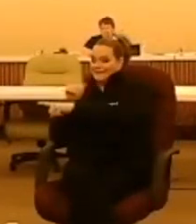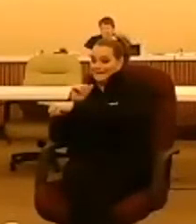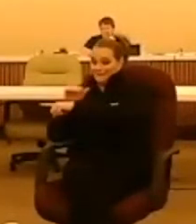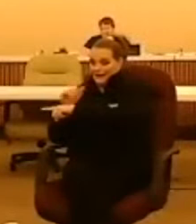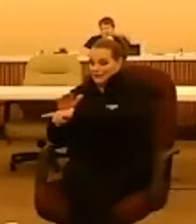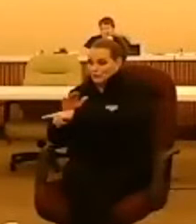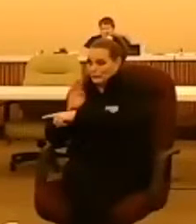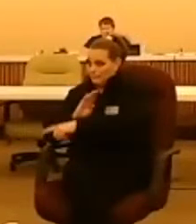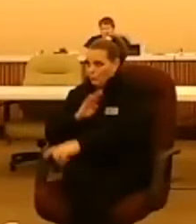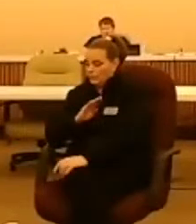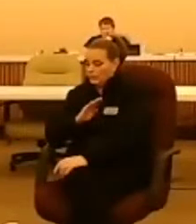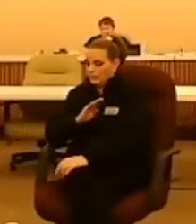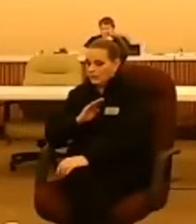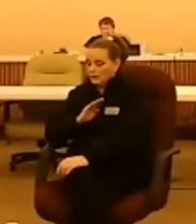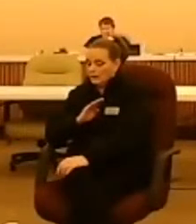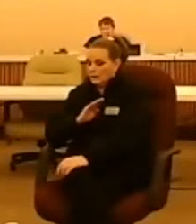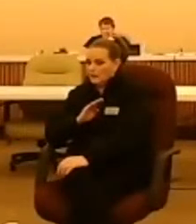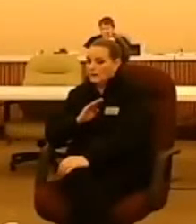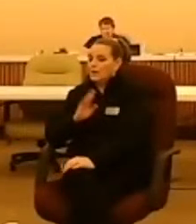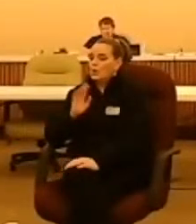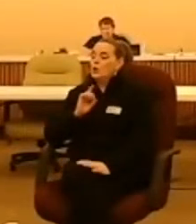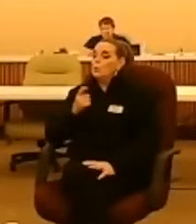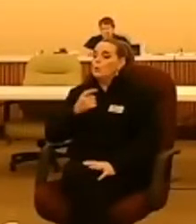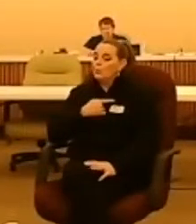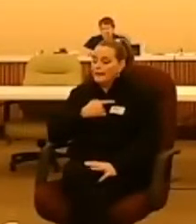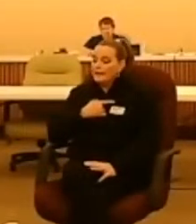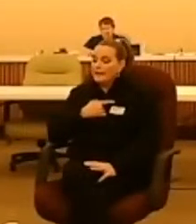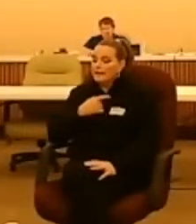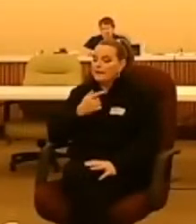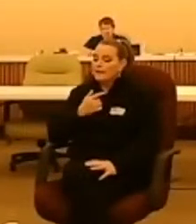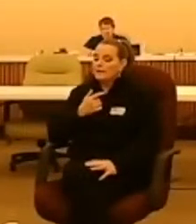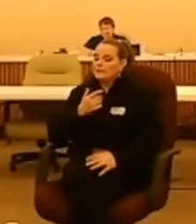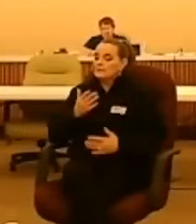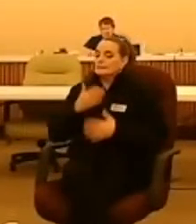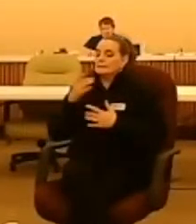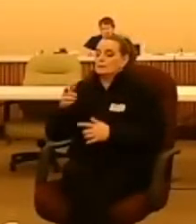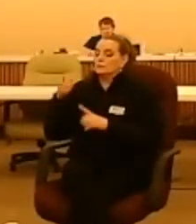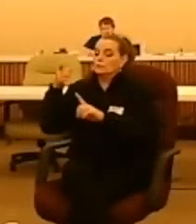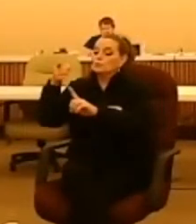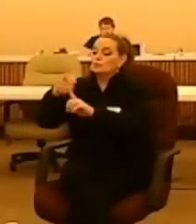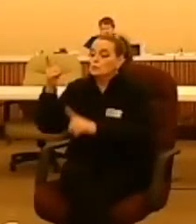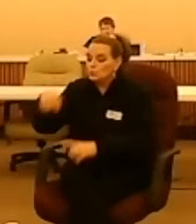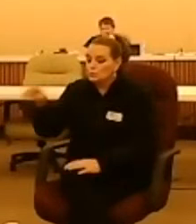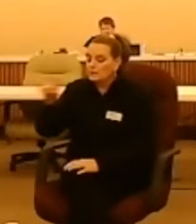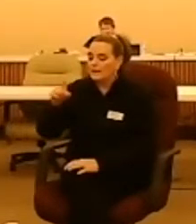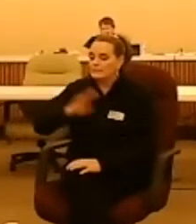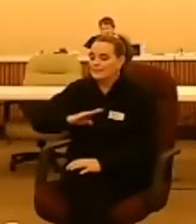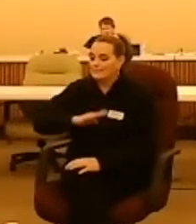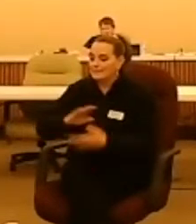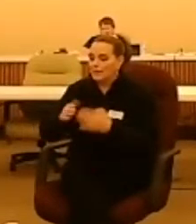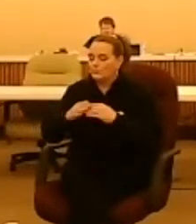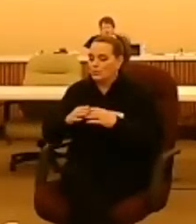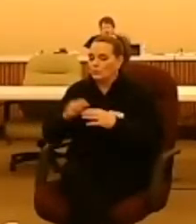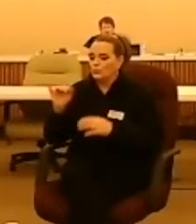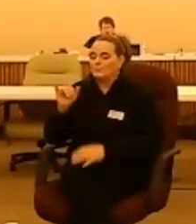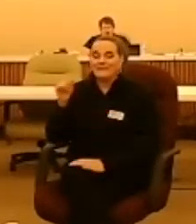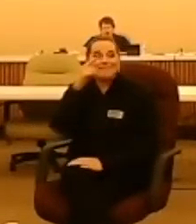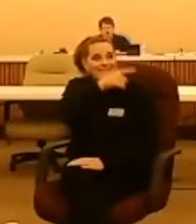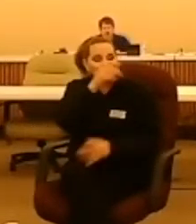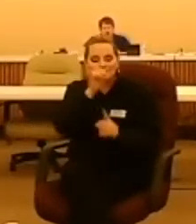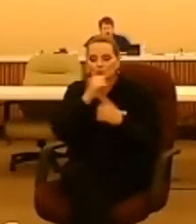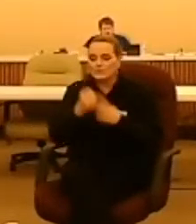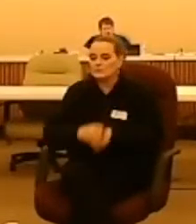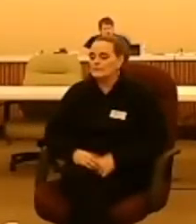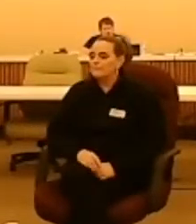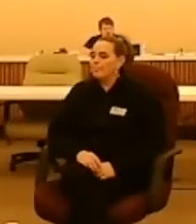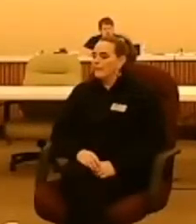board, what we recommend to you as a town board be in this form. But the town board can't Steve-